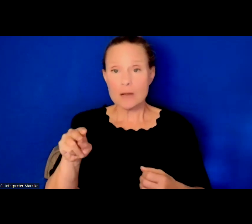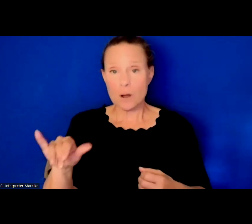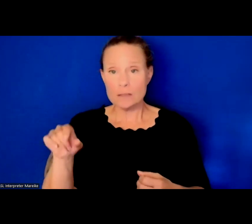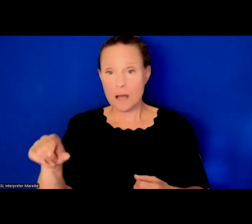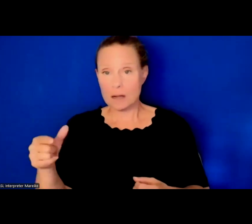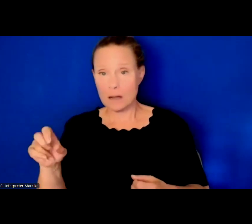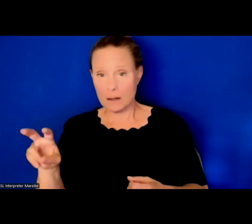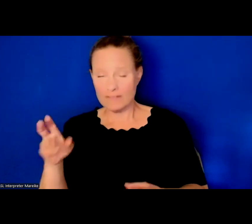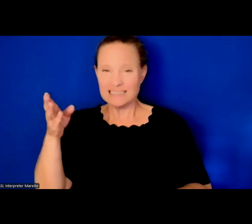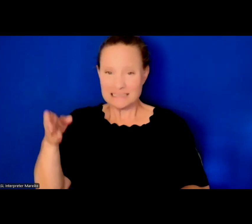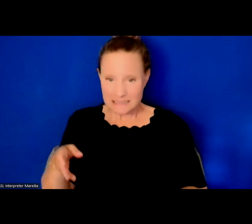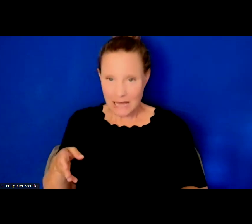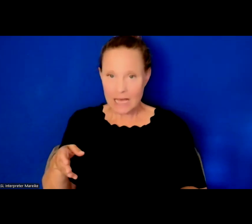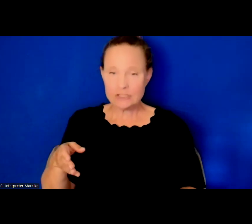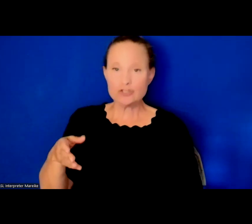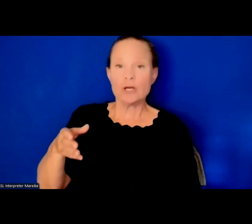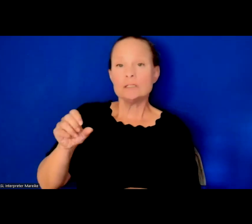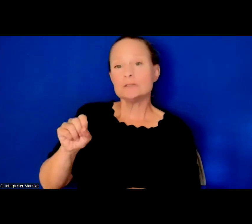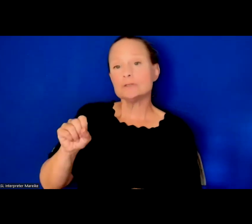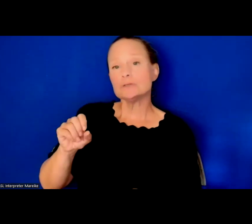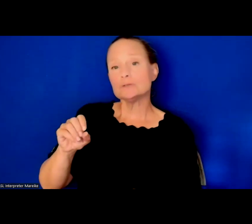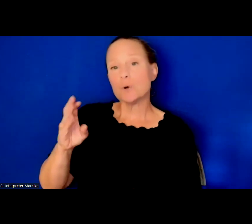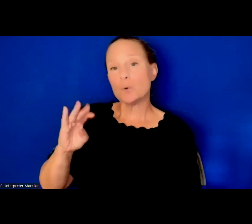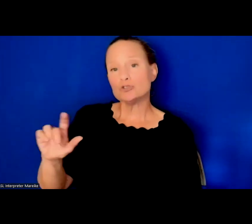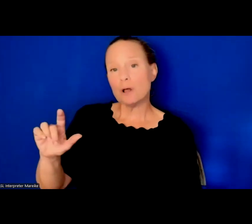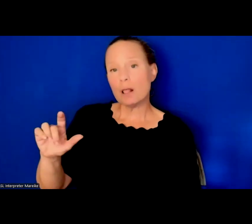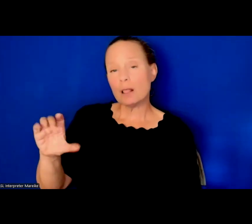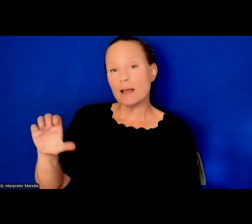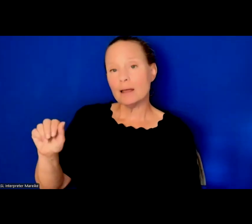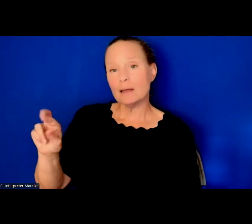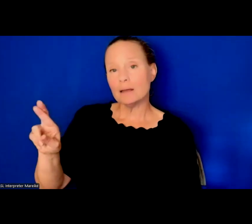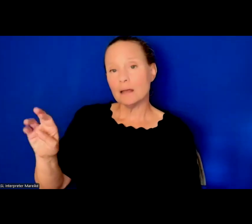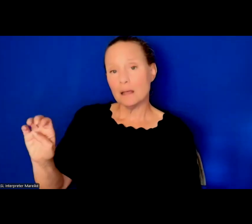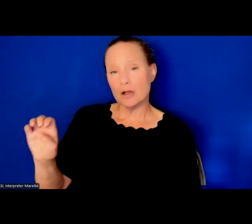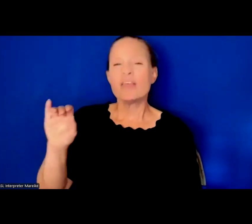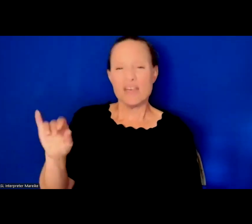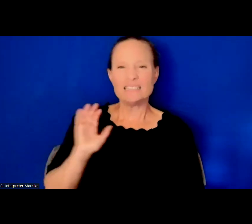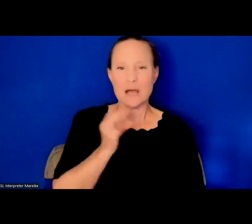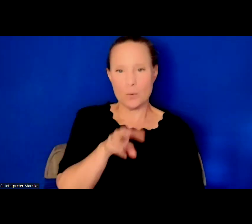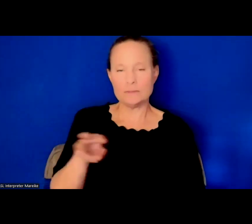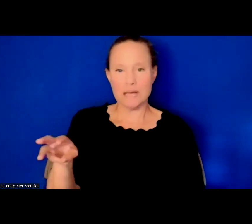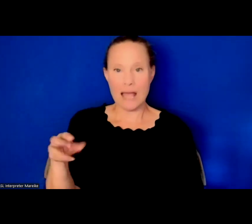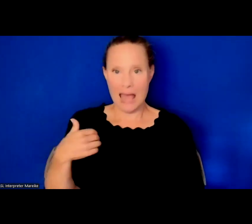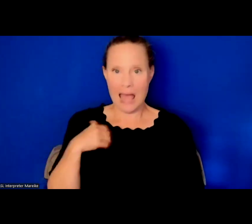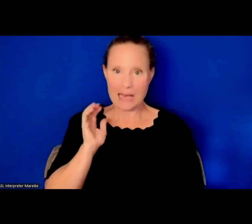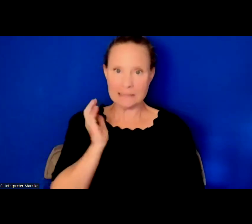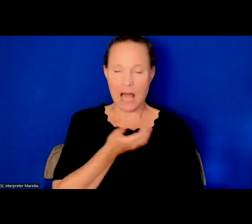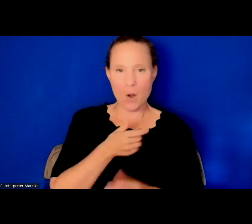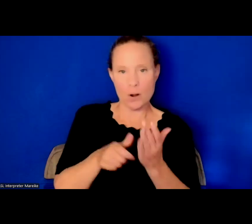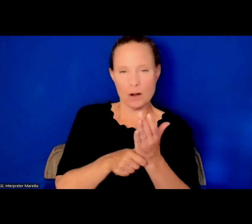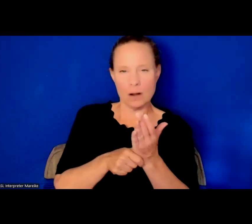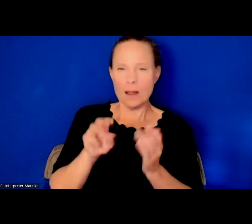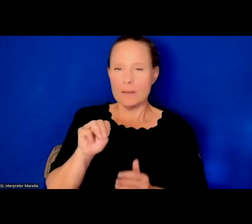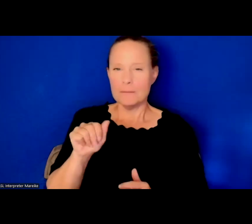www.health.ny.gov/social care, that's our website and has our manual on there that has some of